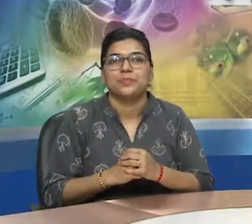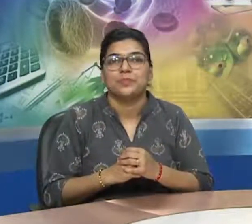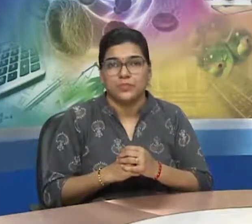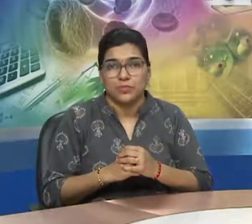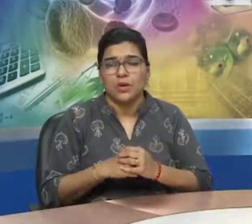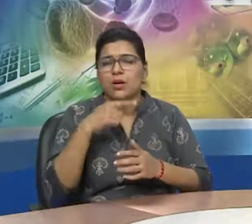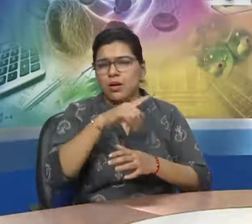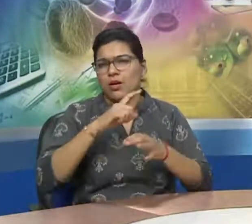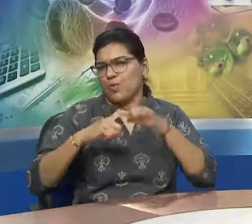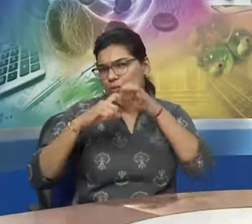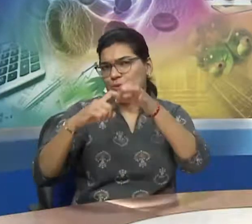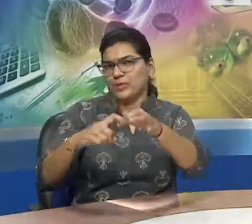poem.